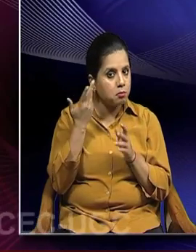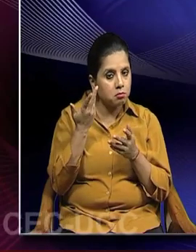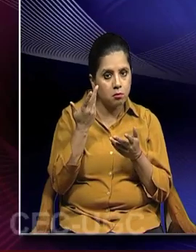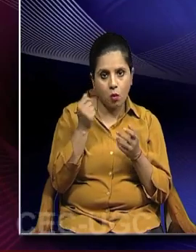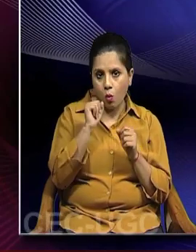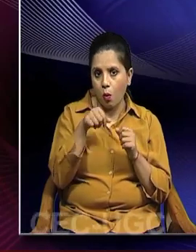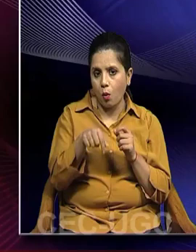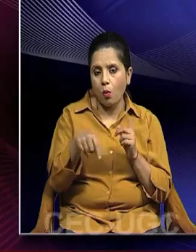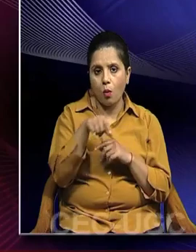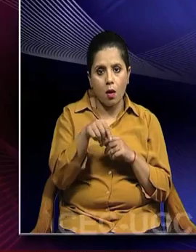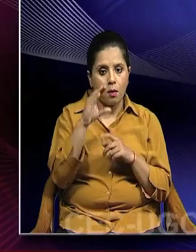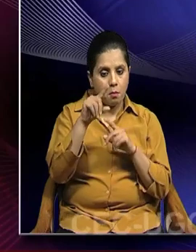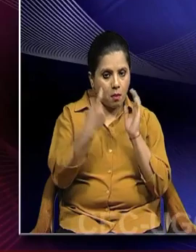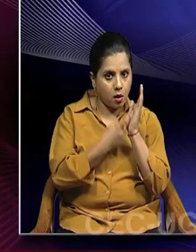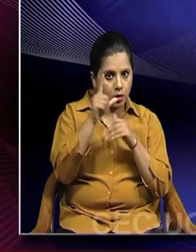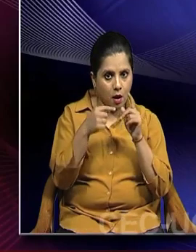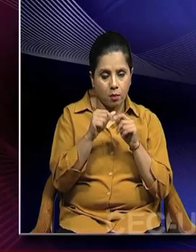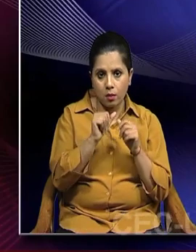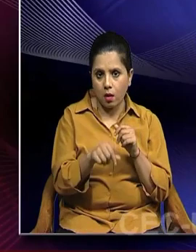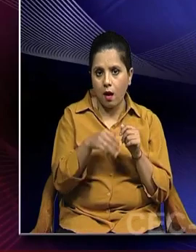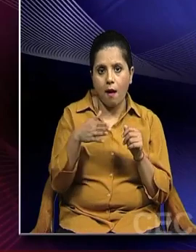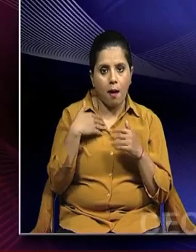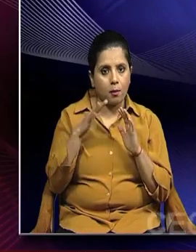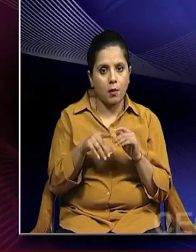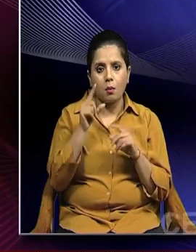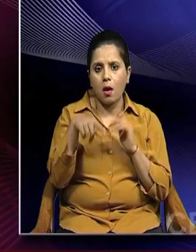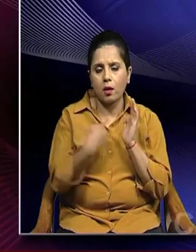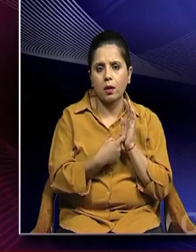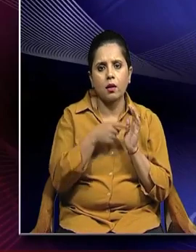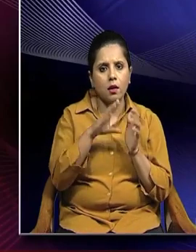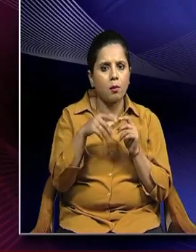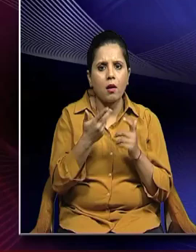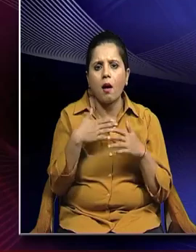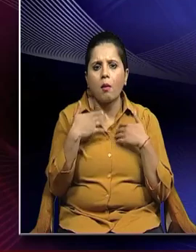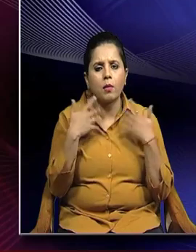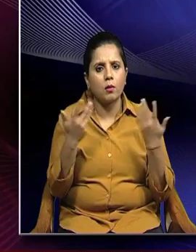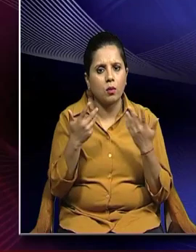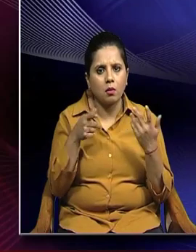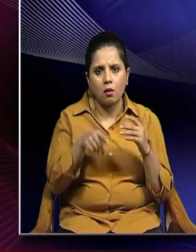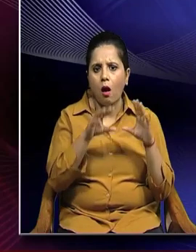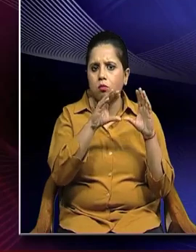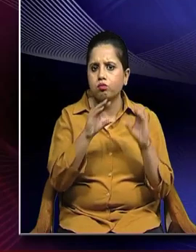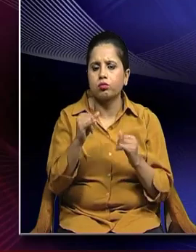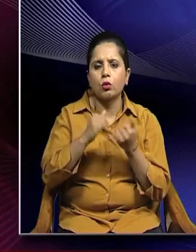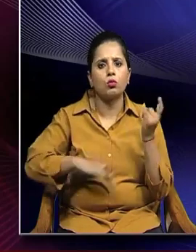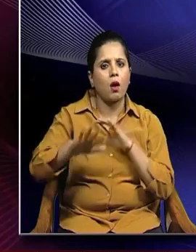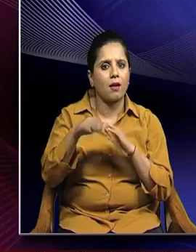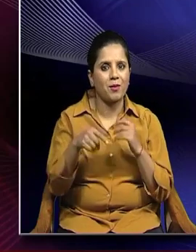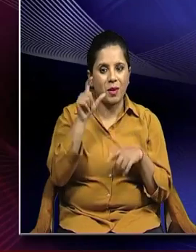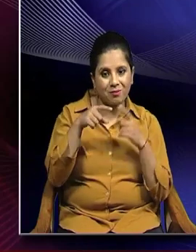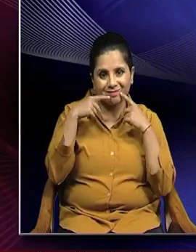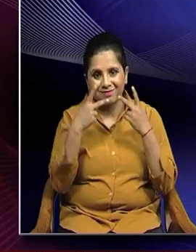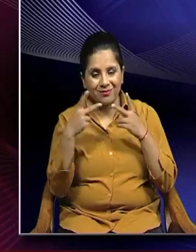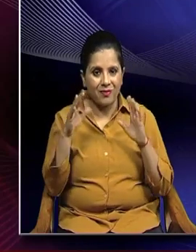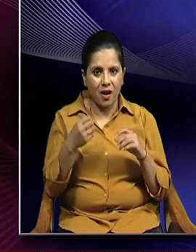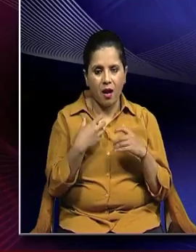So, this per capita happiness, what about the per capita happiness? It has gone down in societies which have